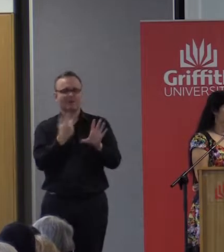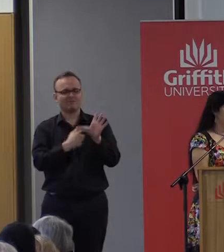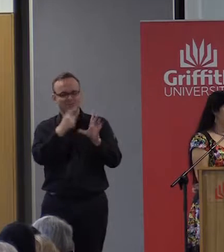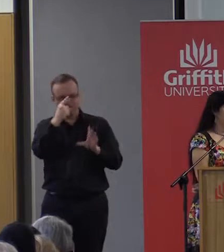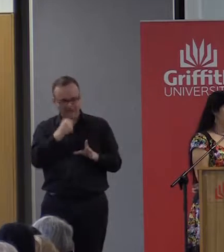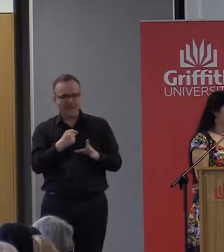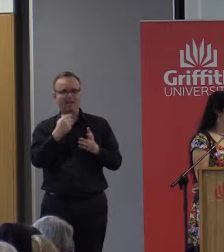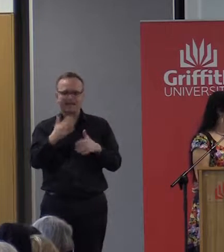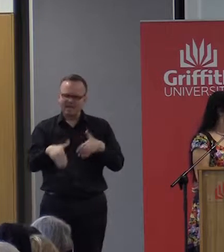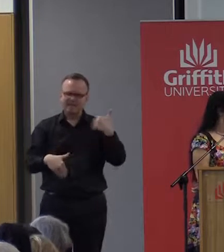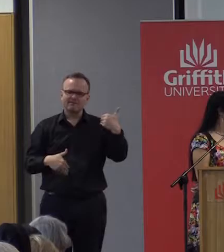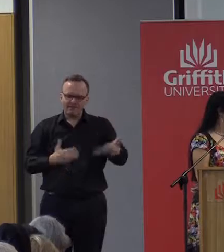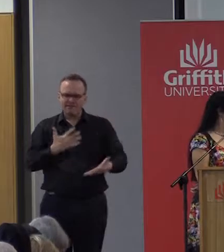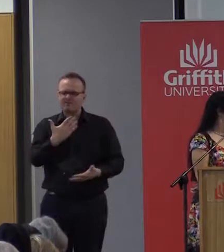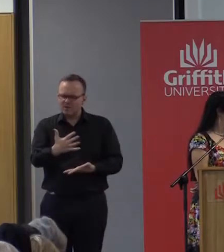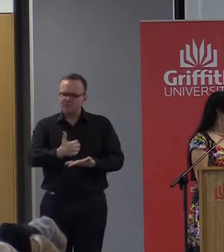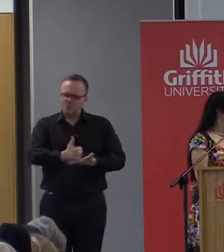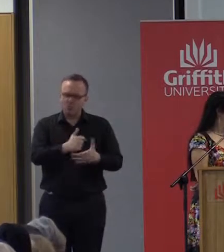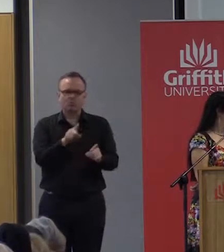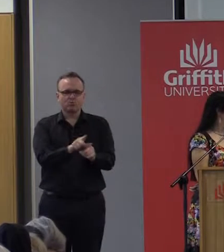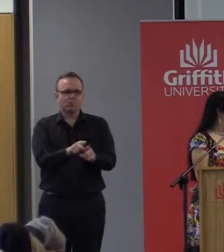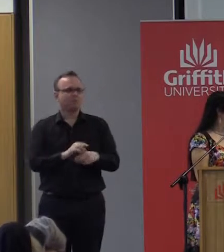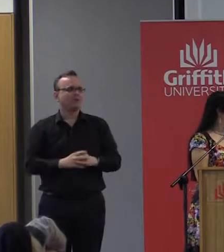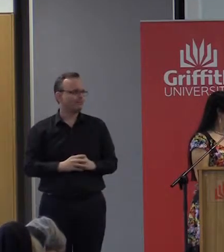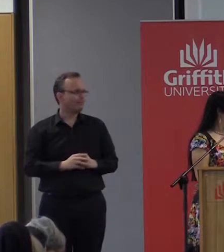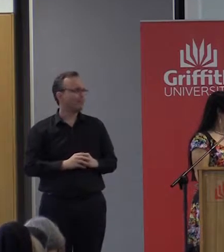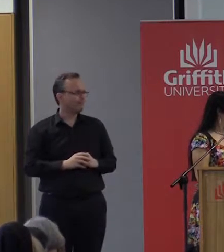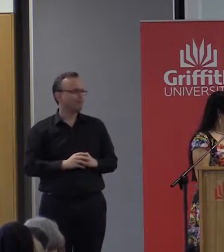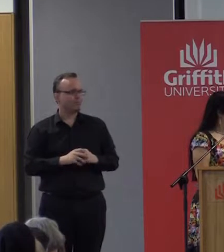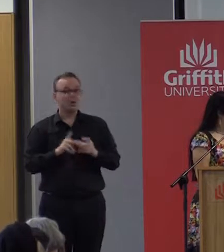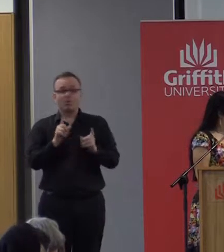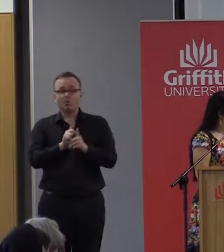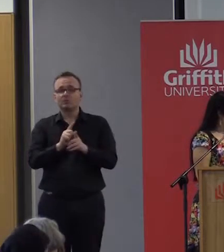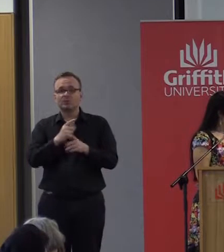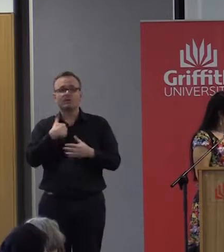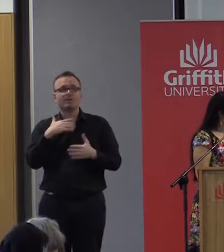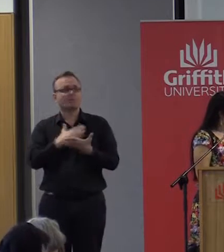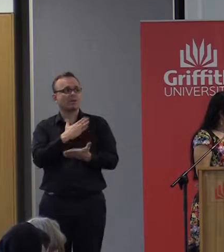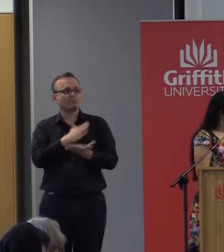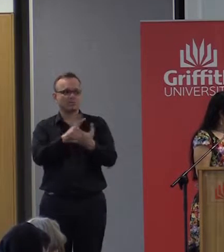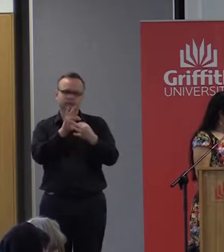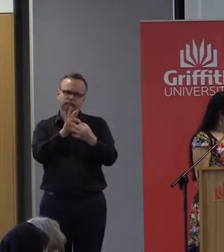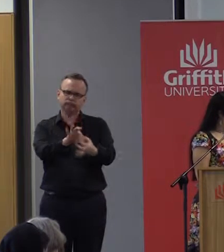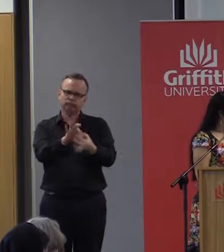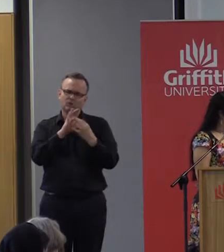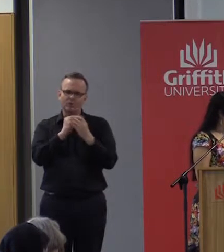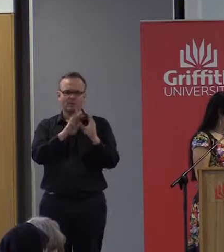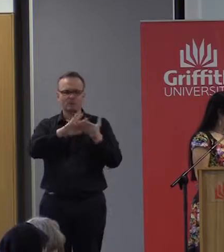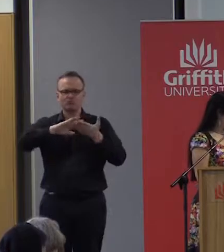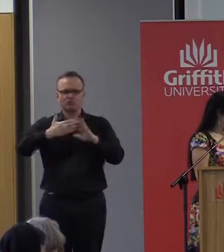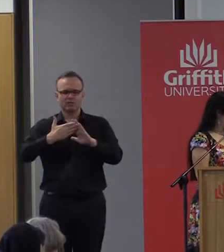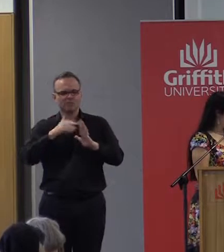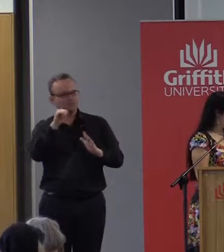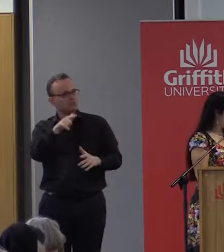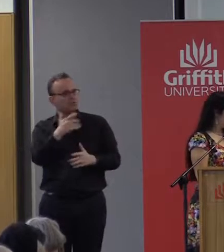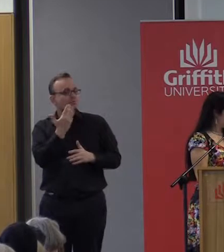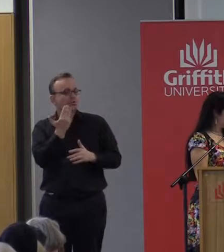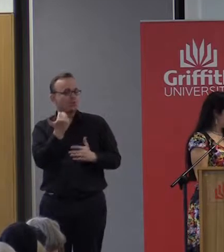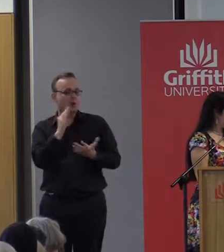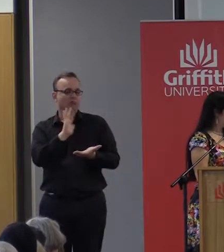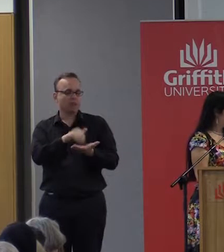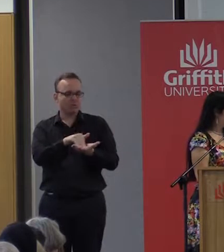receive support. We also just maintain those strong relationships with communities, particularly new arrival communities,